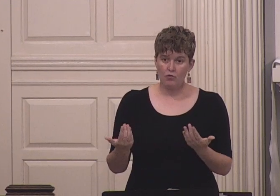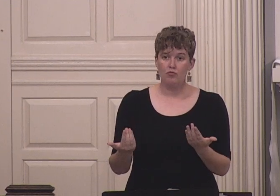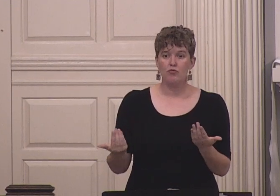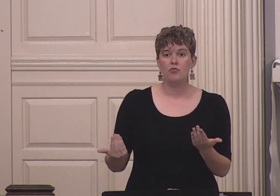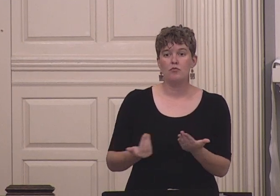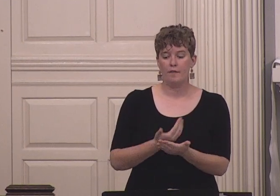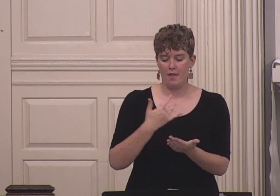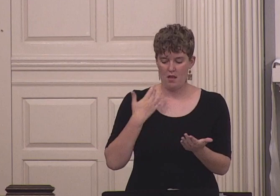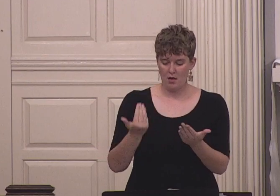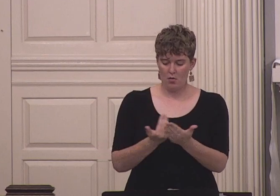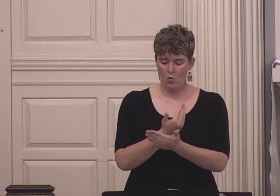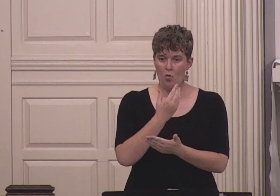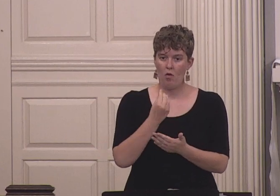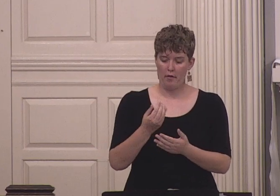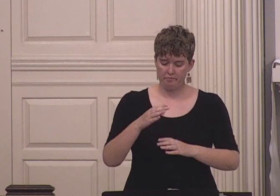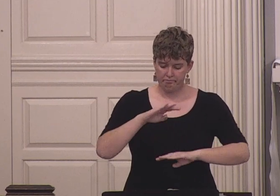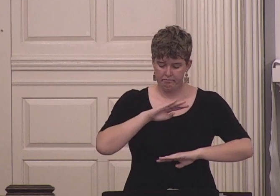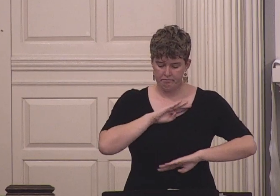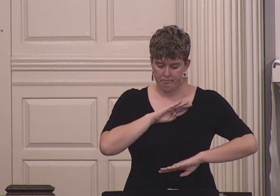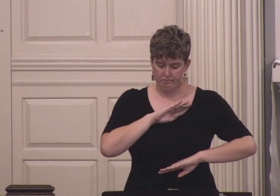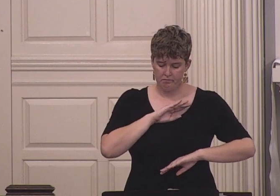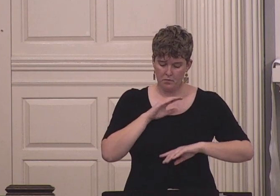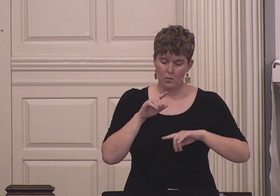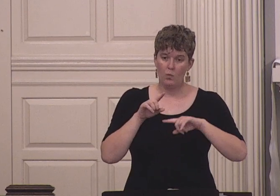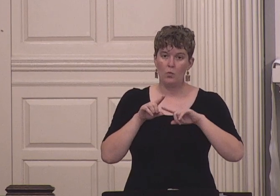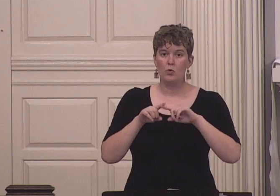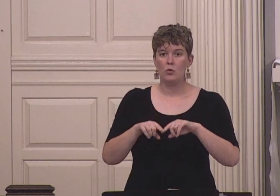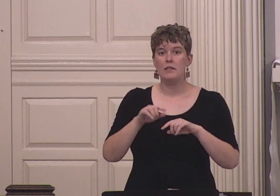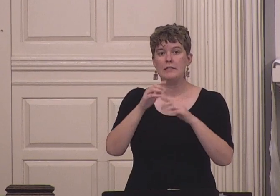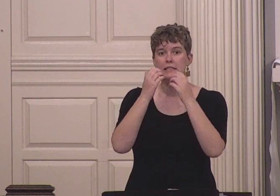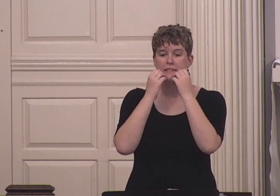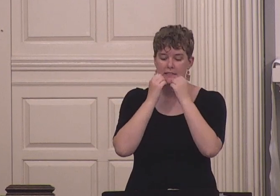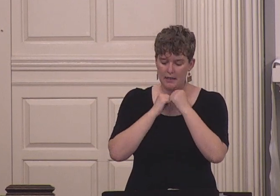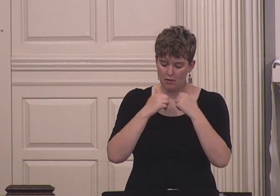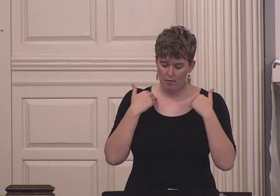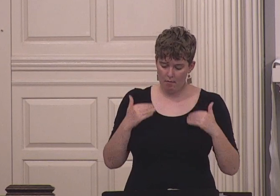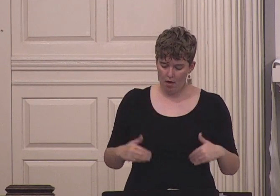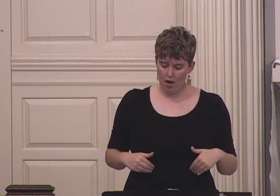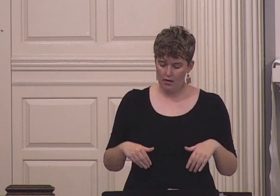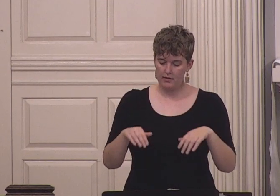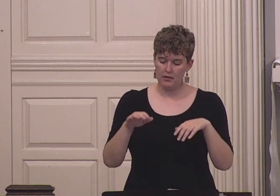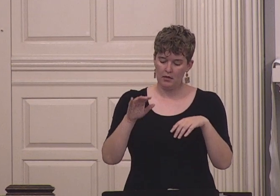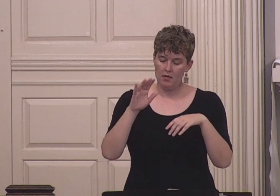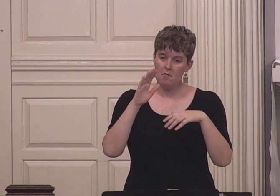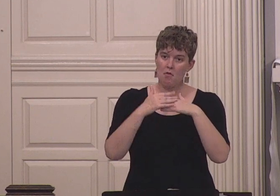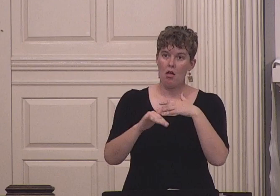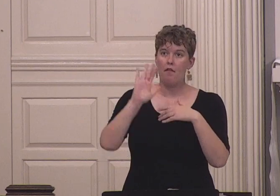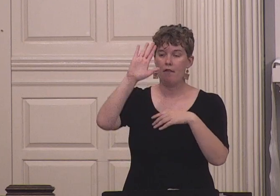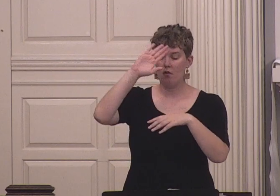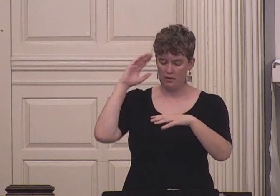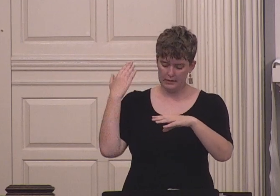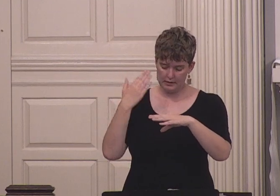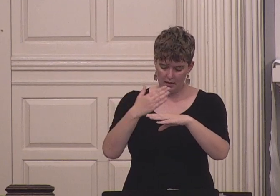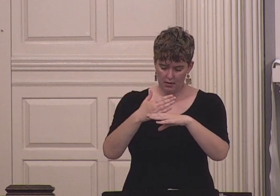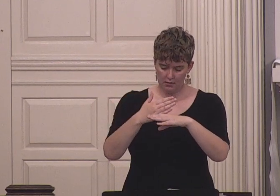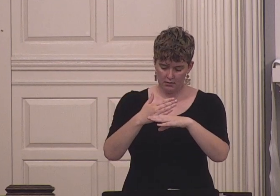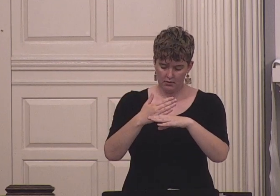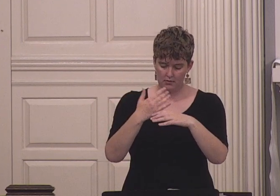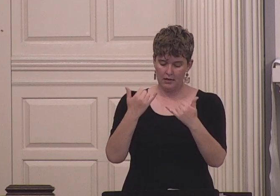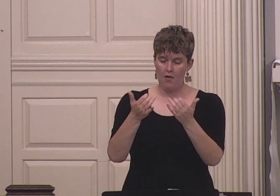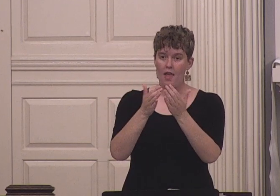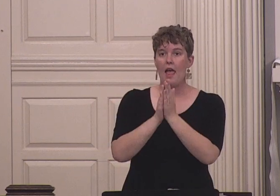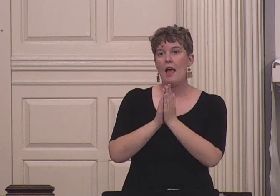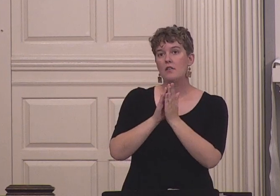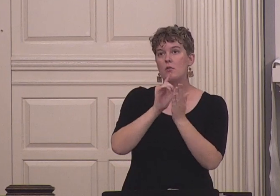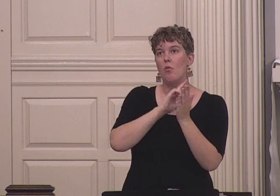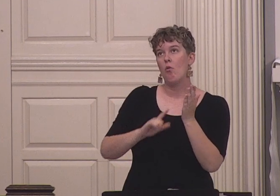renewed and nourished by the sacred body and precious blood of your Son, we ask your